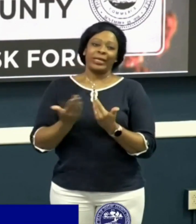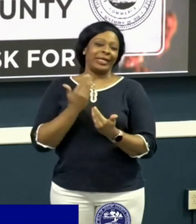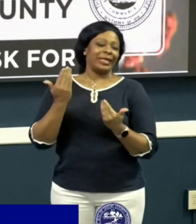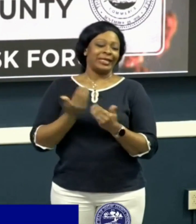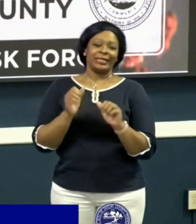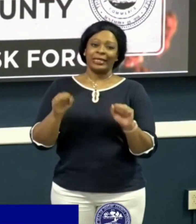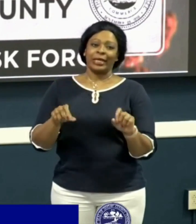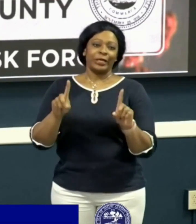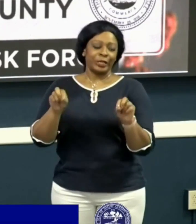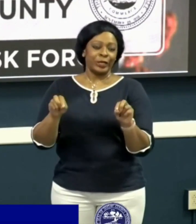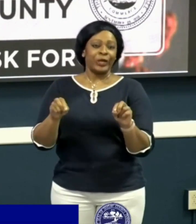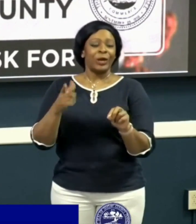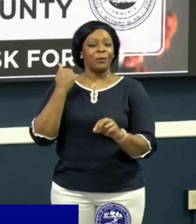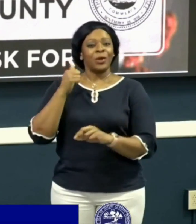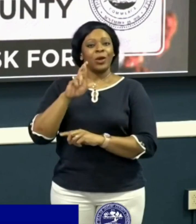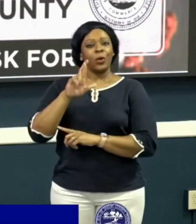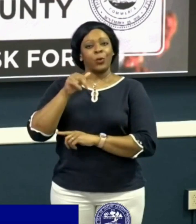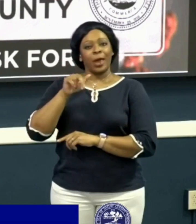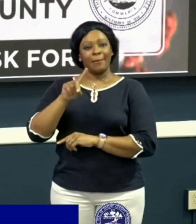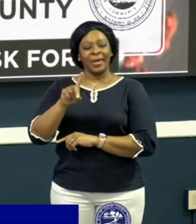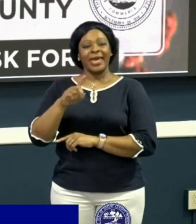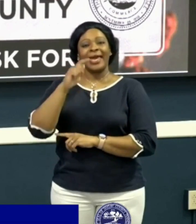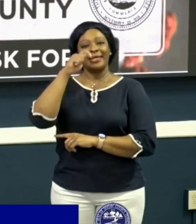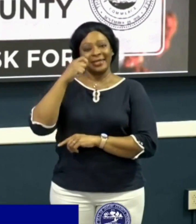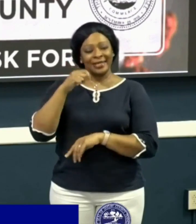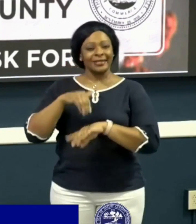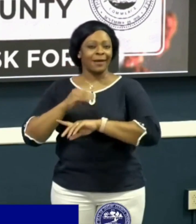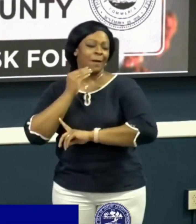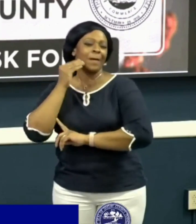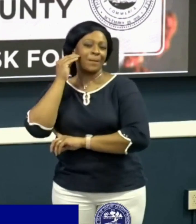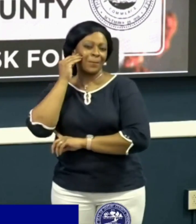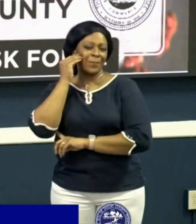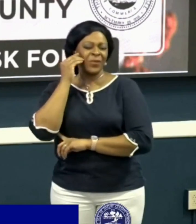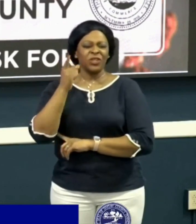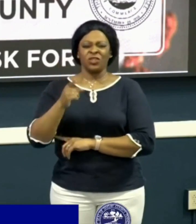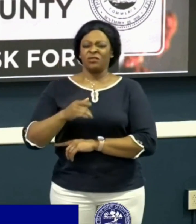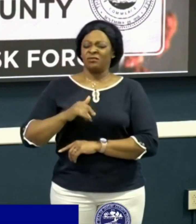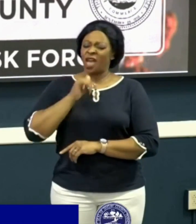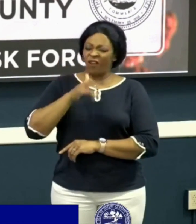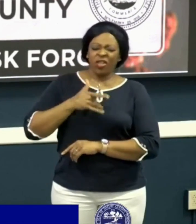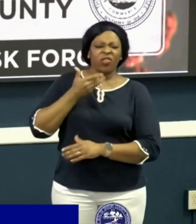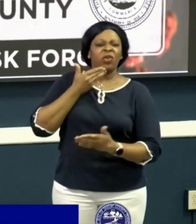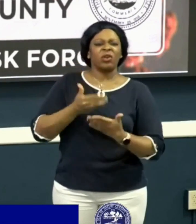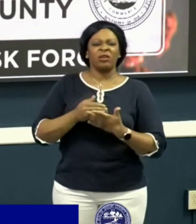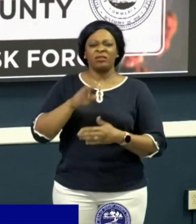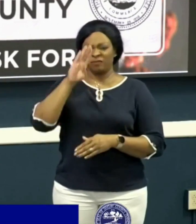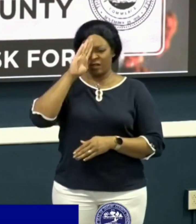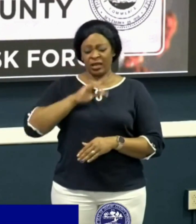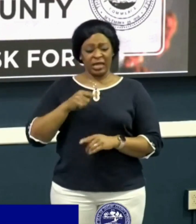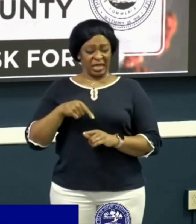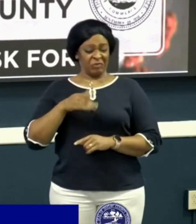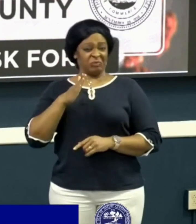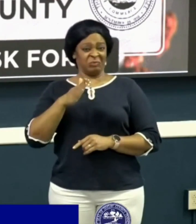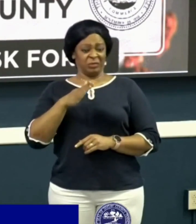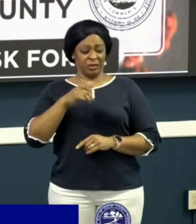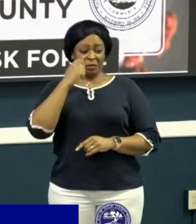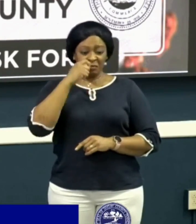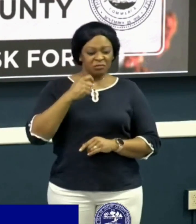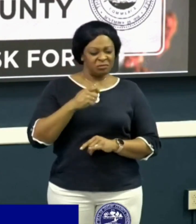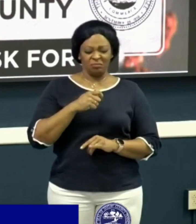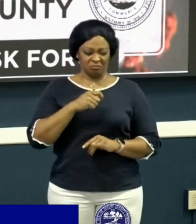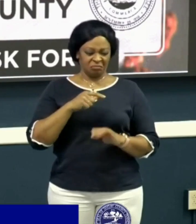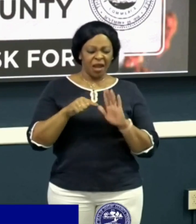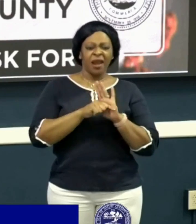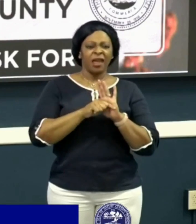do with the rapid at-home tests. If you're having symptoms, even if your test is negative, you should probably consider